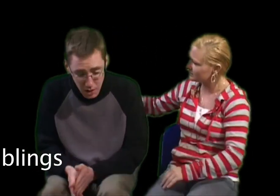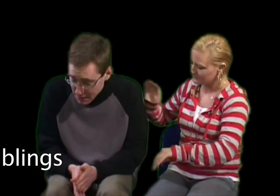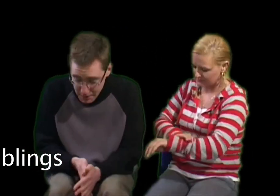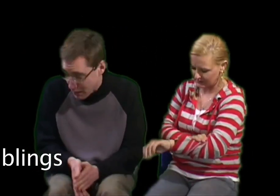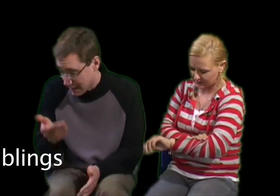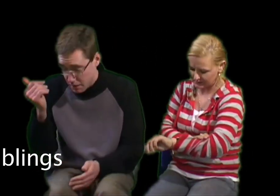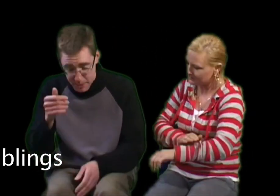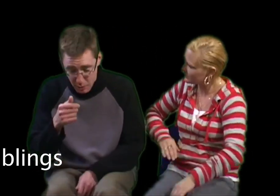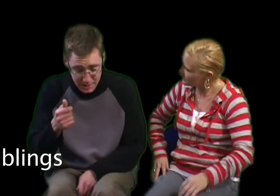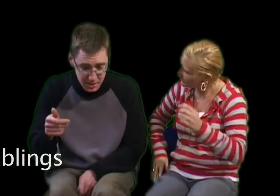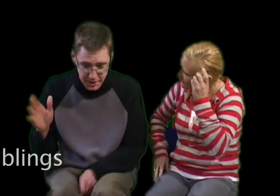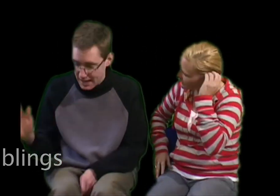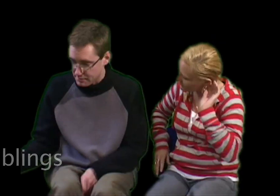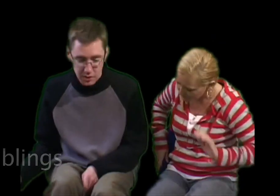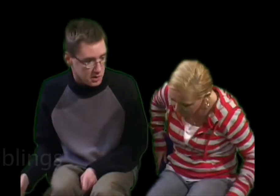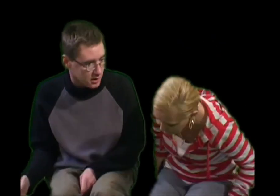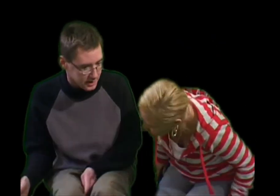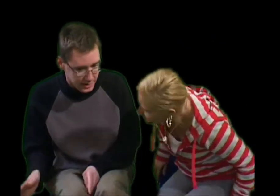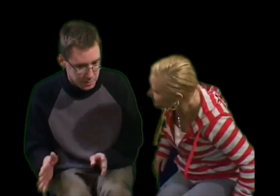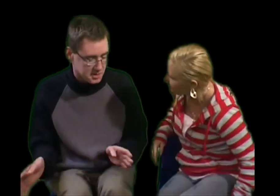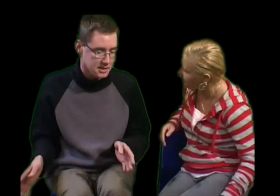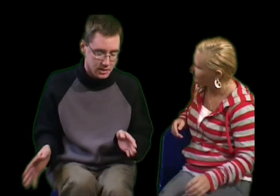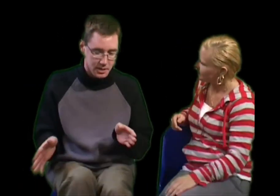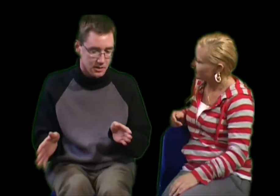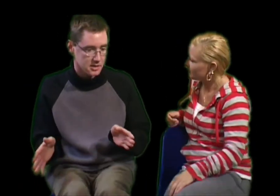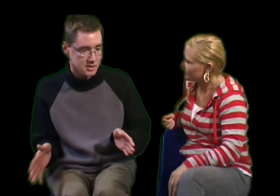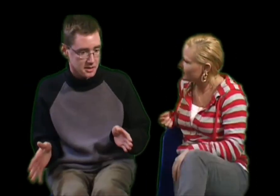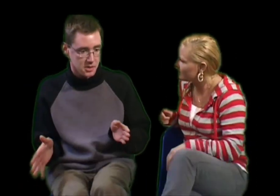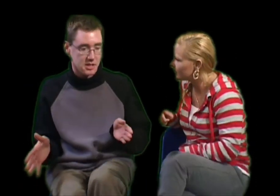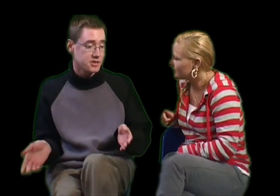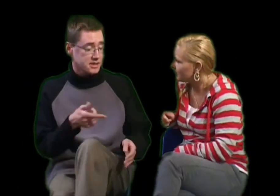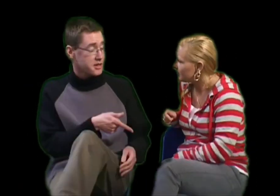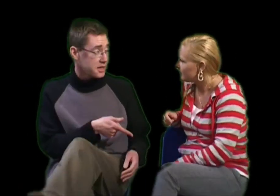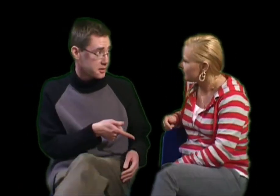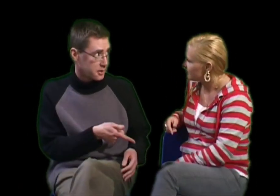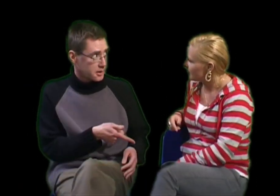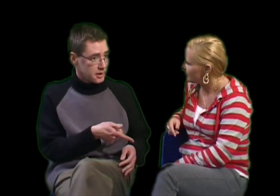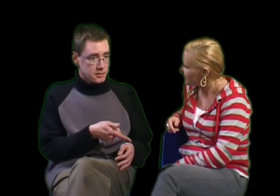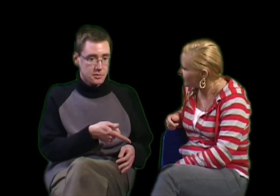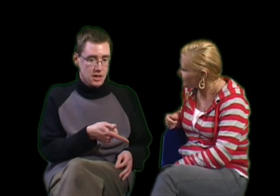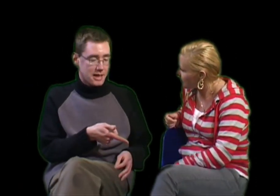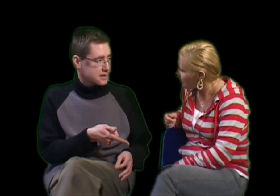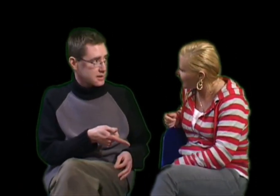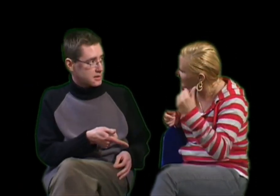Oh, you been? Oh, I don't know. Well, I know it's been a while. Sorry. I had a phone call and then the bus didn't come and all this other stuff. So I tried to ring you, yeah, but there was no answer. I've left a